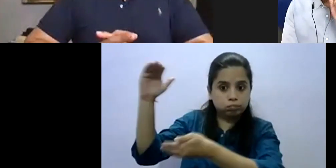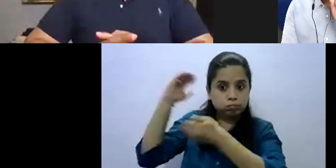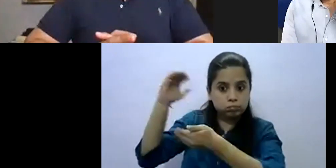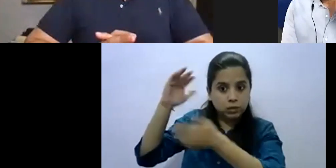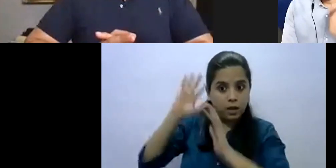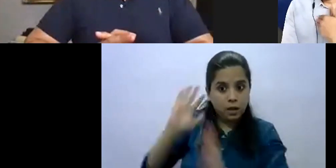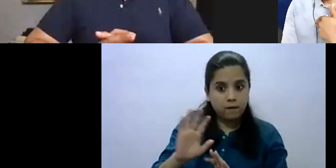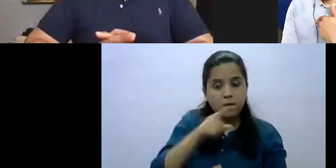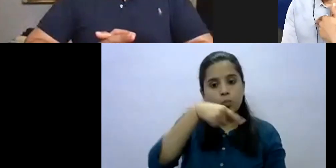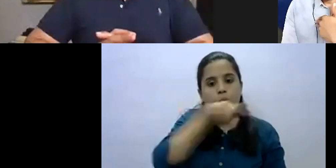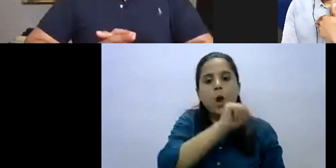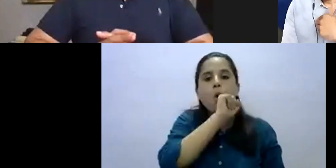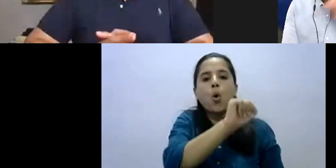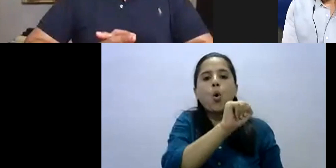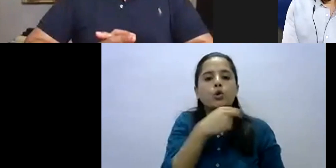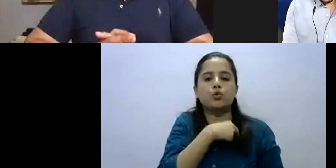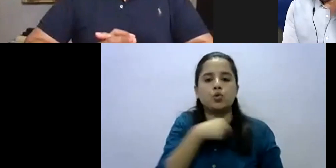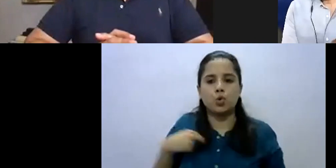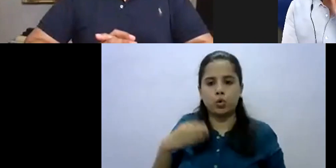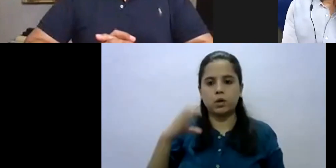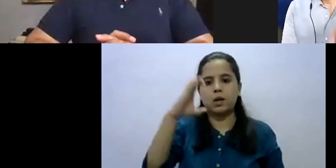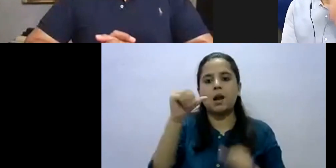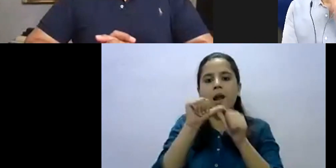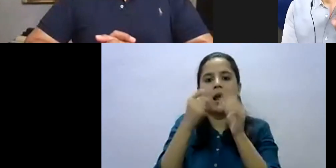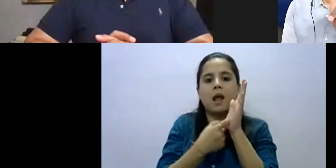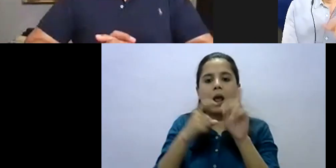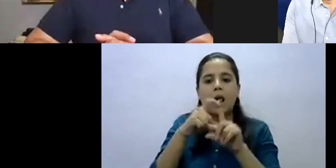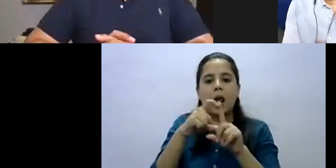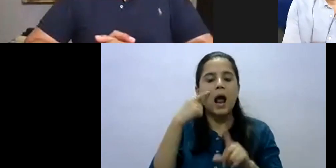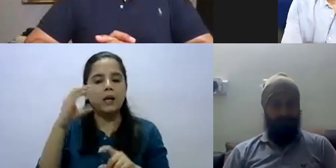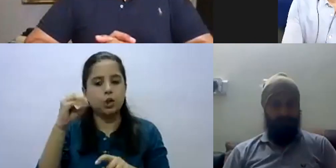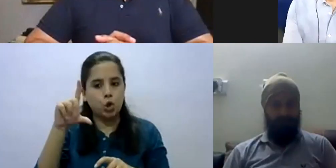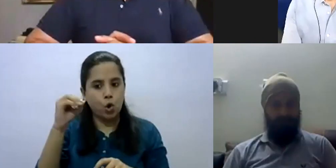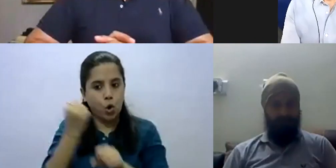just talk to your cardiologist once, but she can 100% take the vaccine.